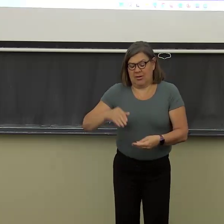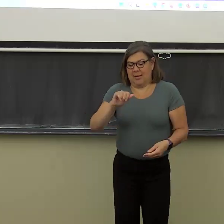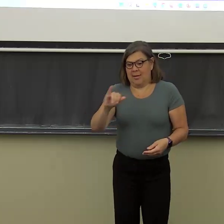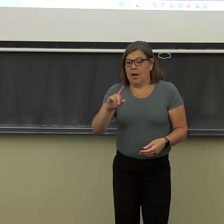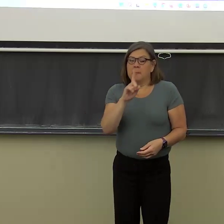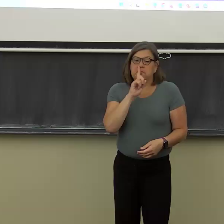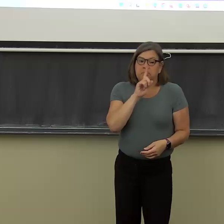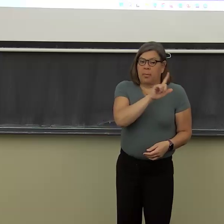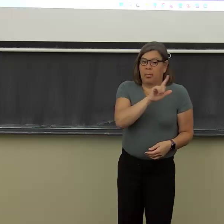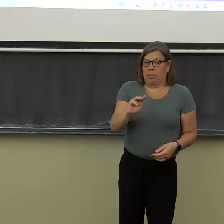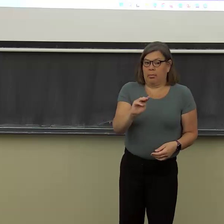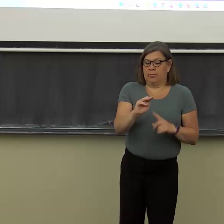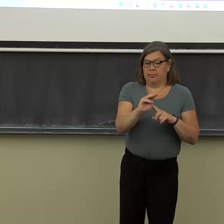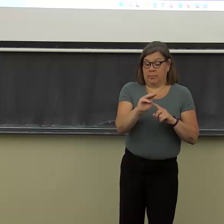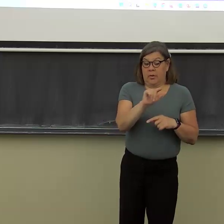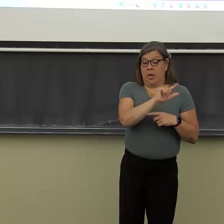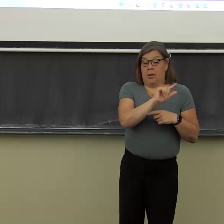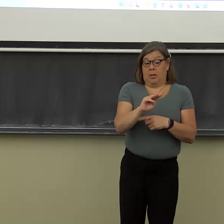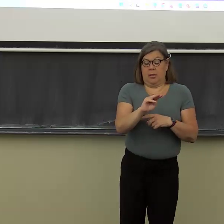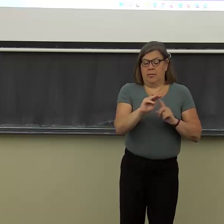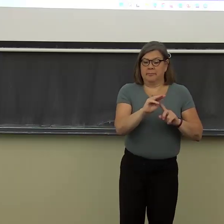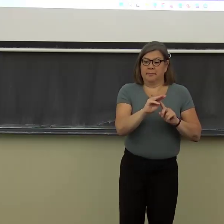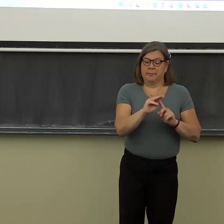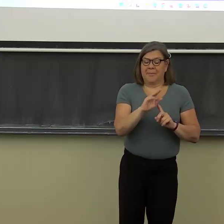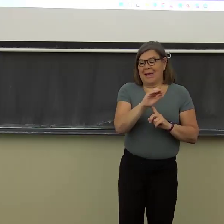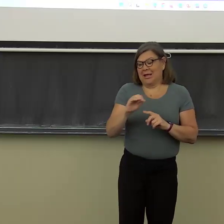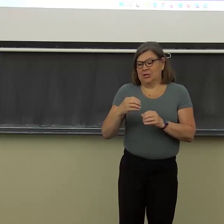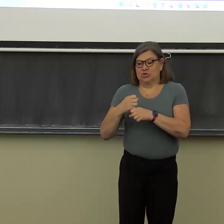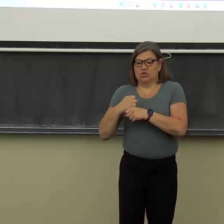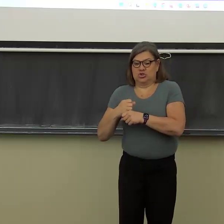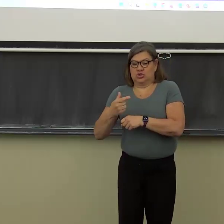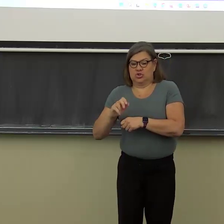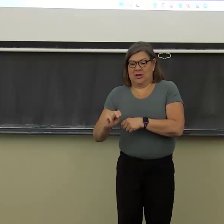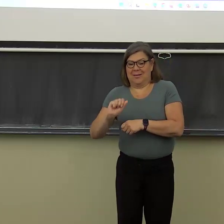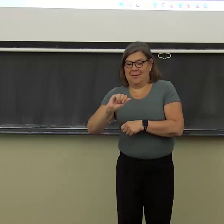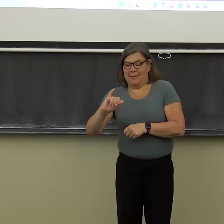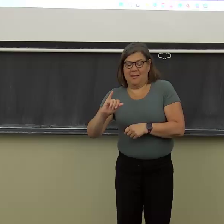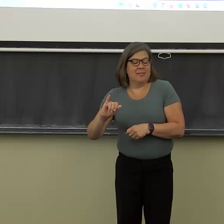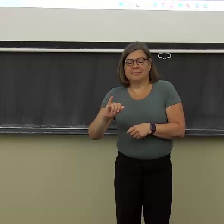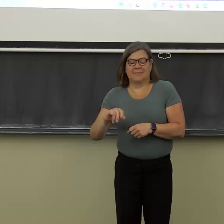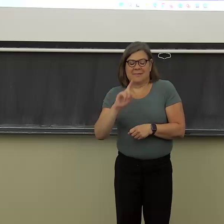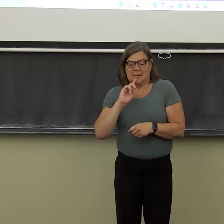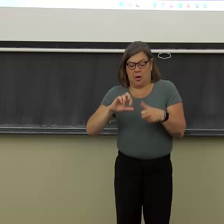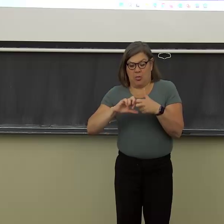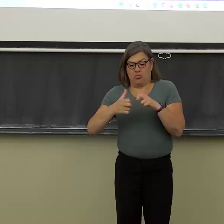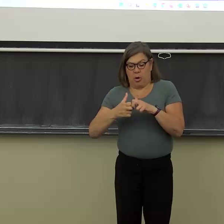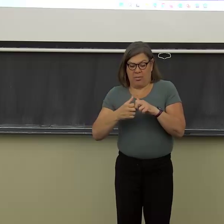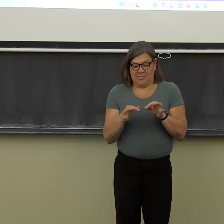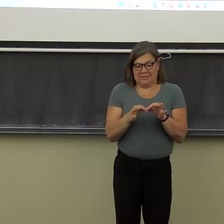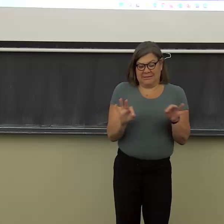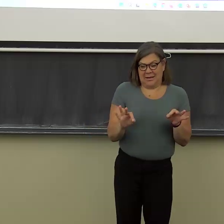model, because with the large language models and Gen AI, there isn't actually a problem statement.